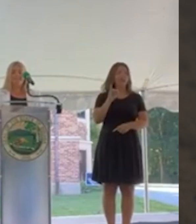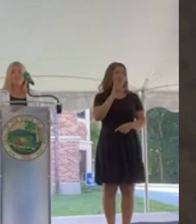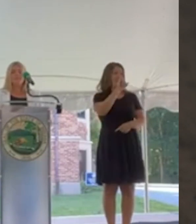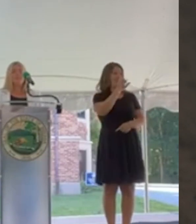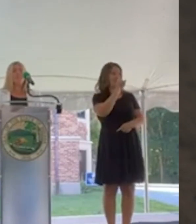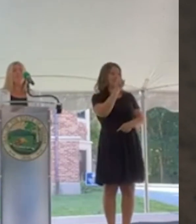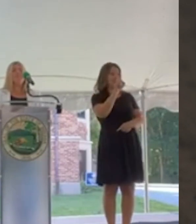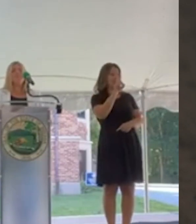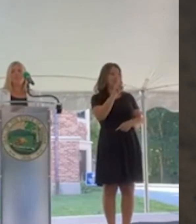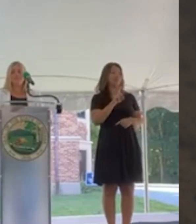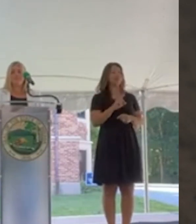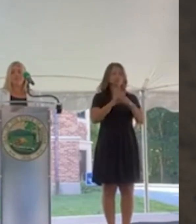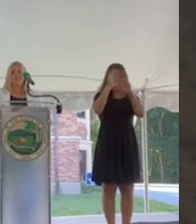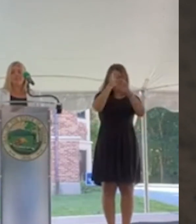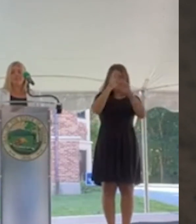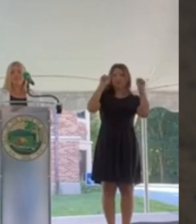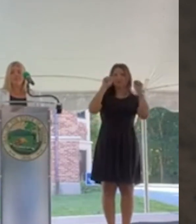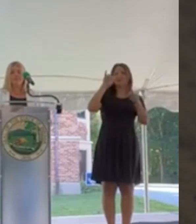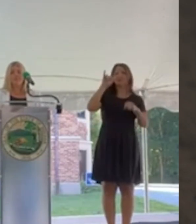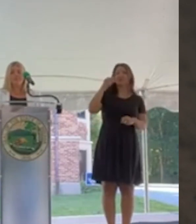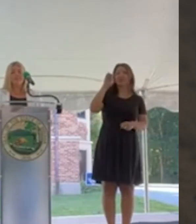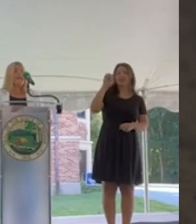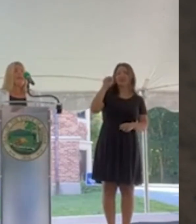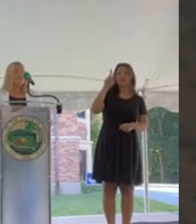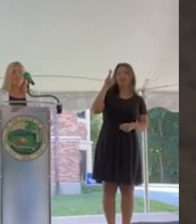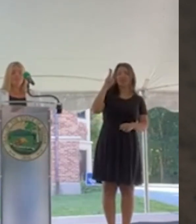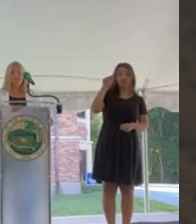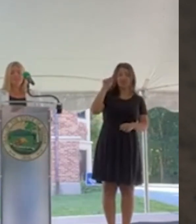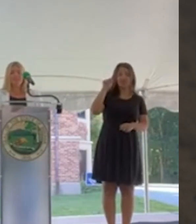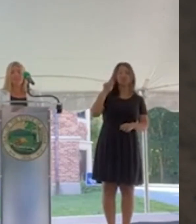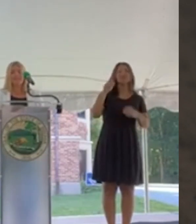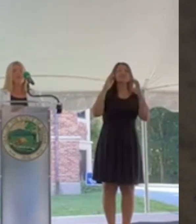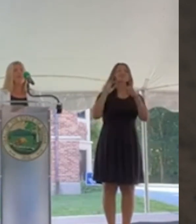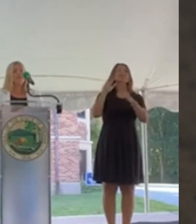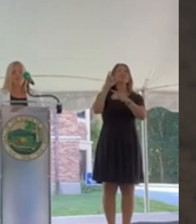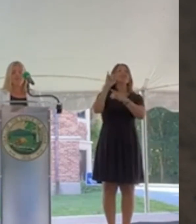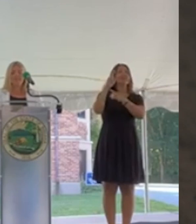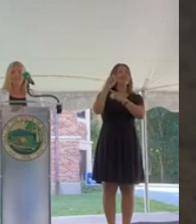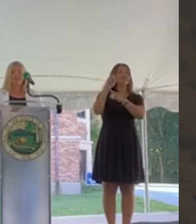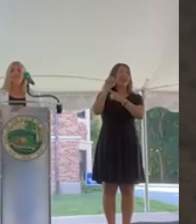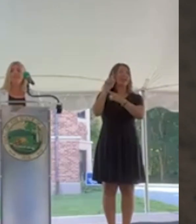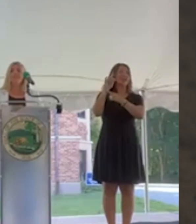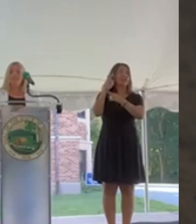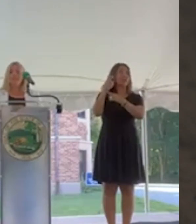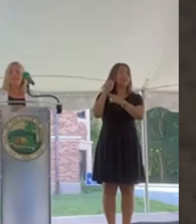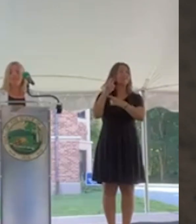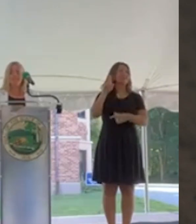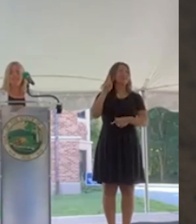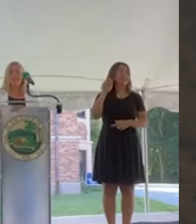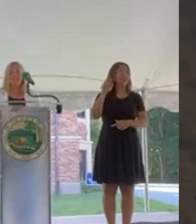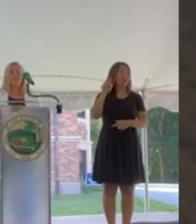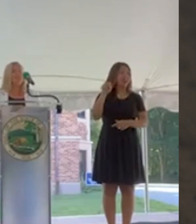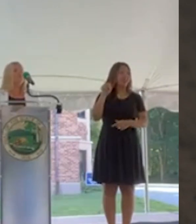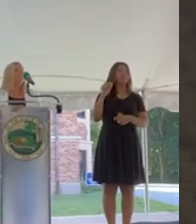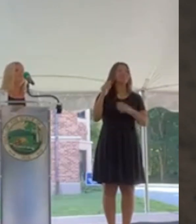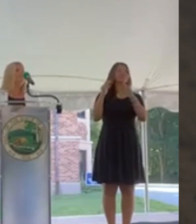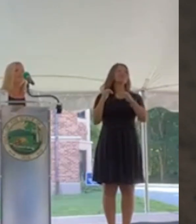Deaf. Superintendent James Durst, Jason Askren, Tara Burchett, Jay